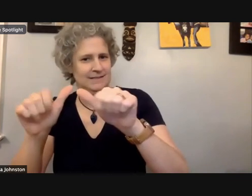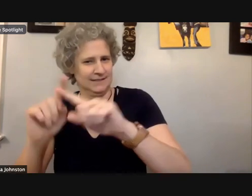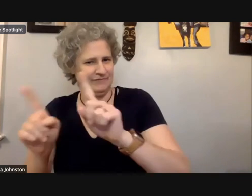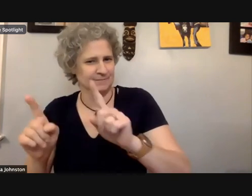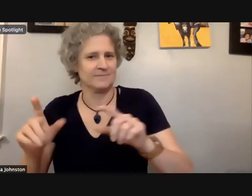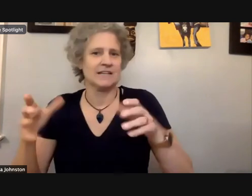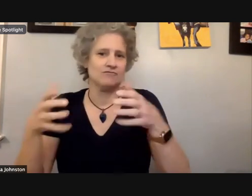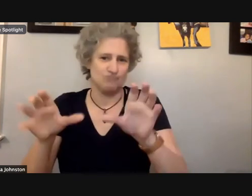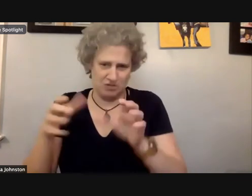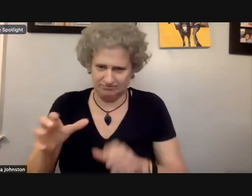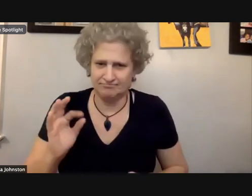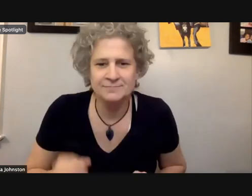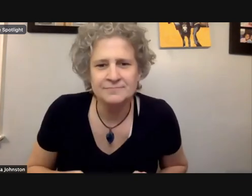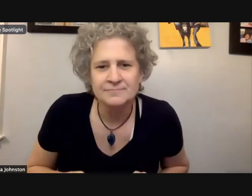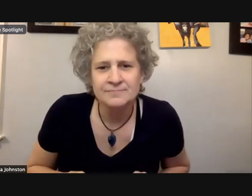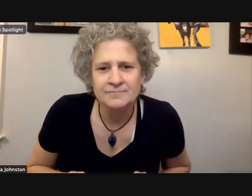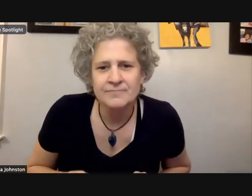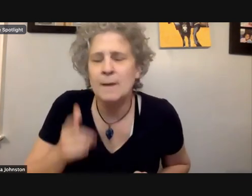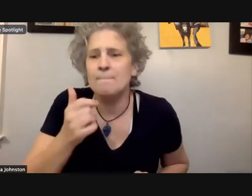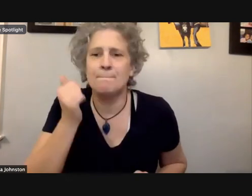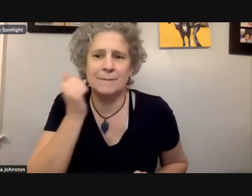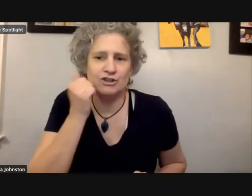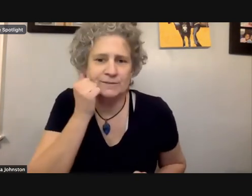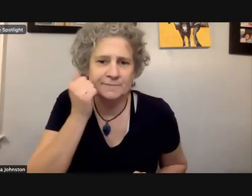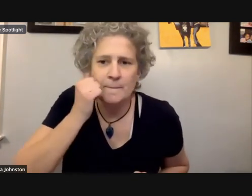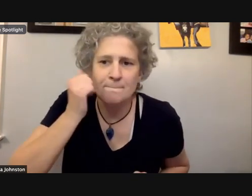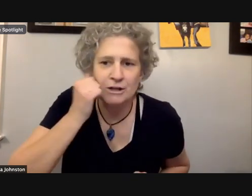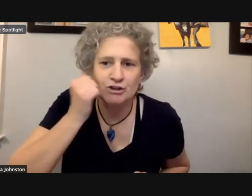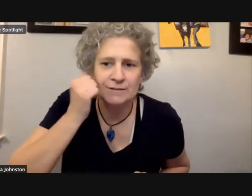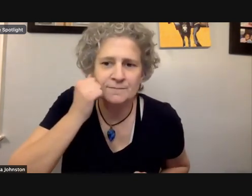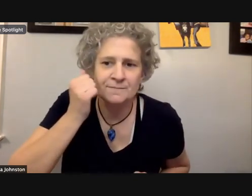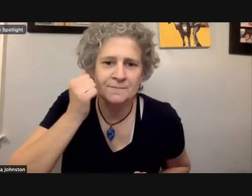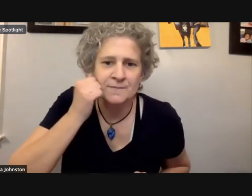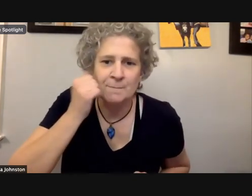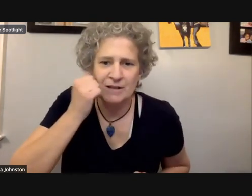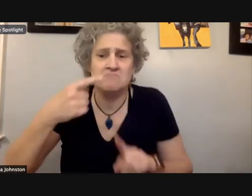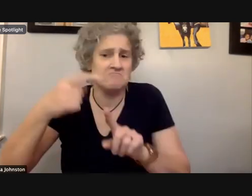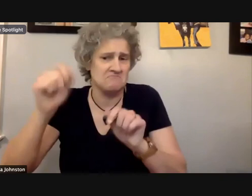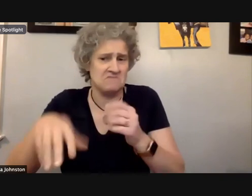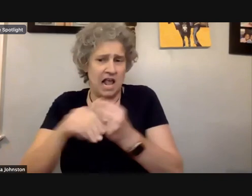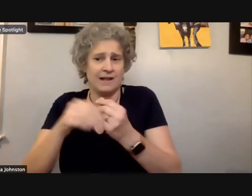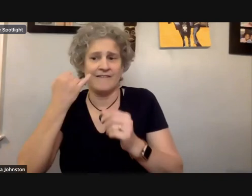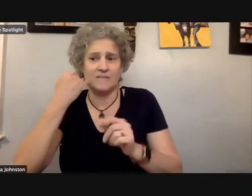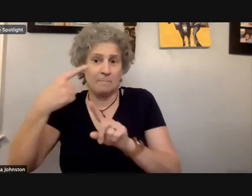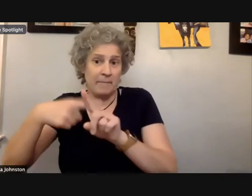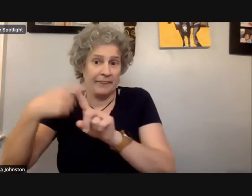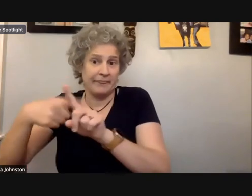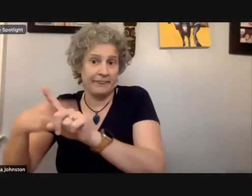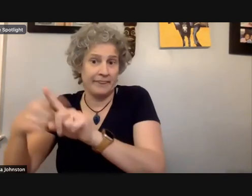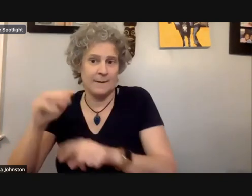versus massage therapist. A little bit different movement. And then the sign for period or menstruation is like this.